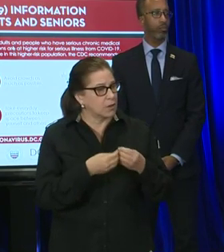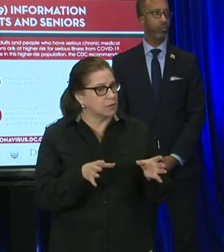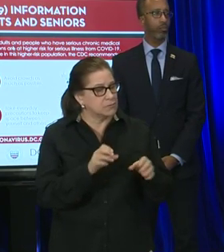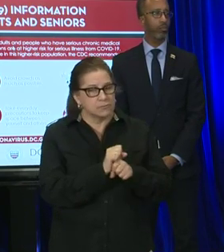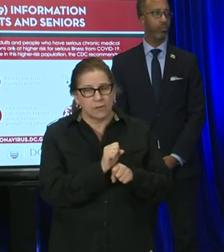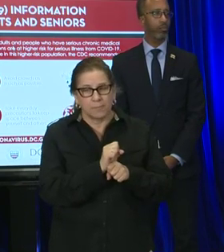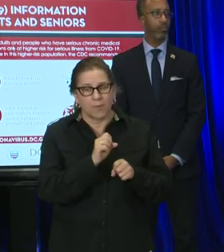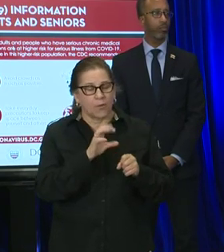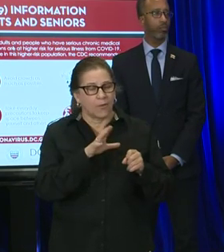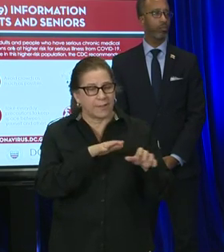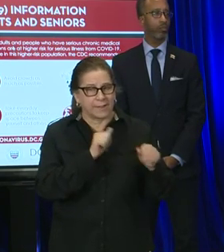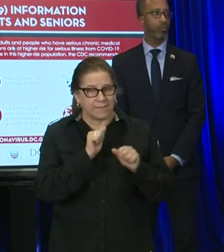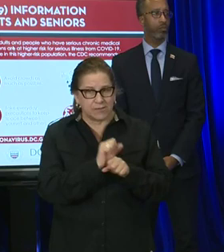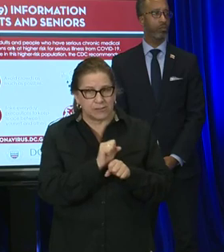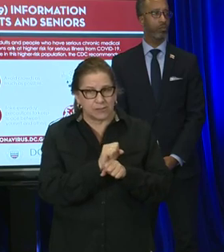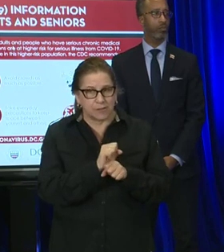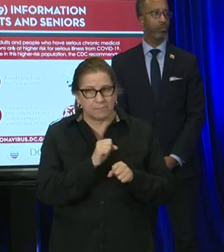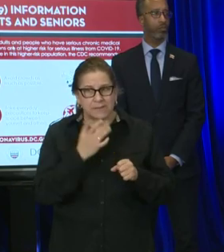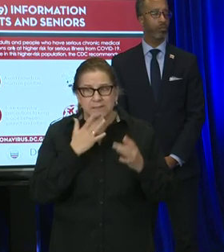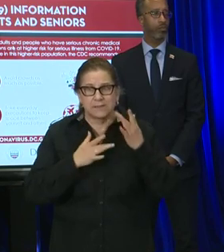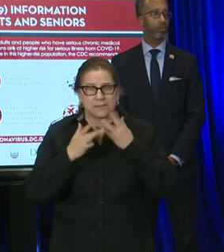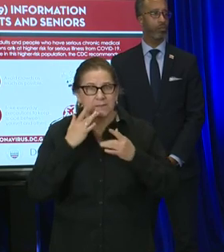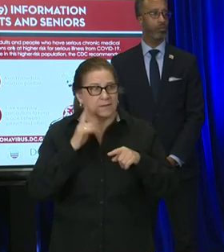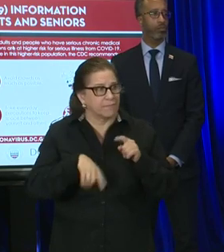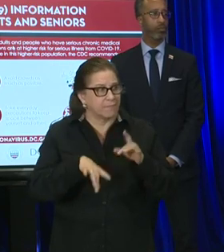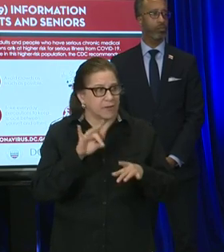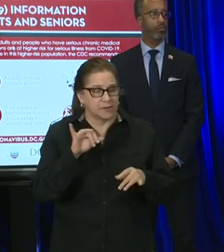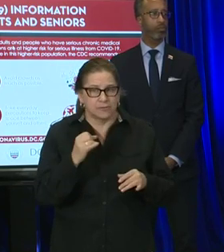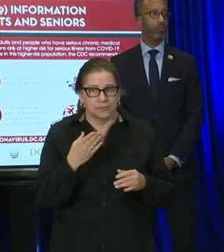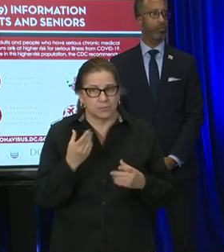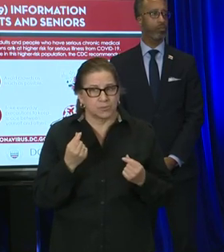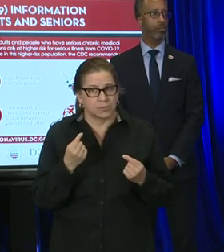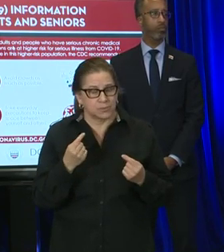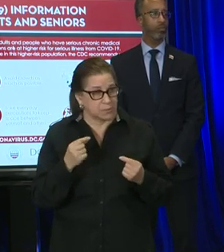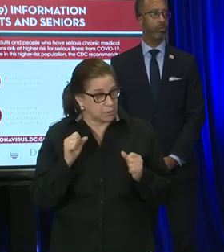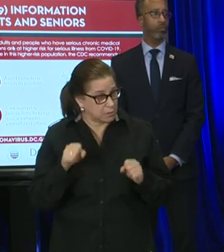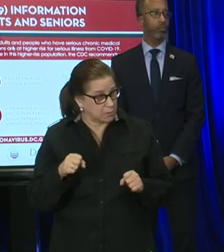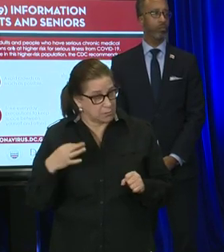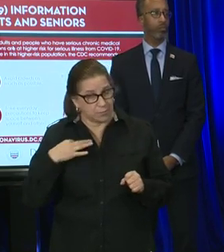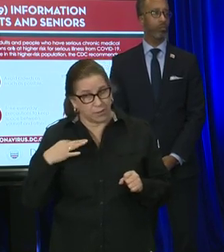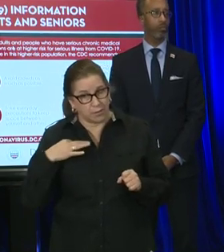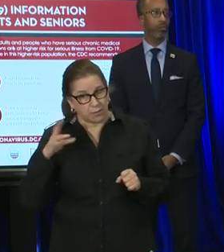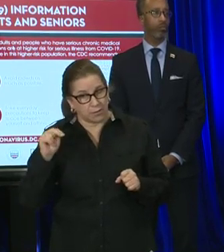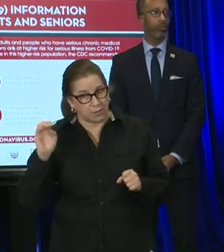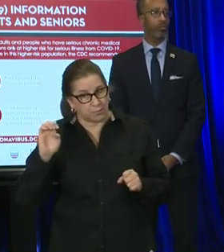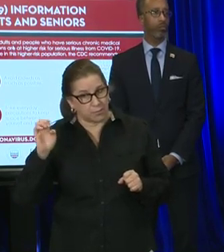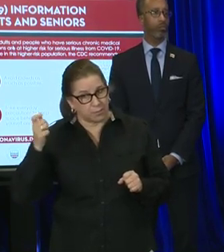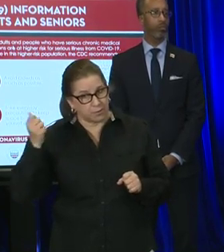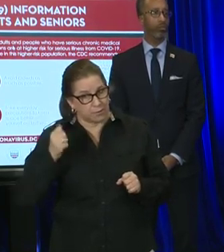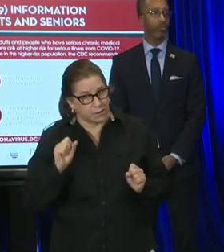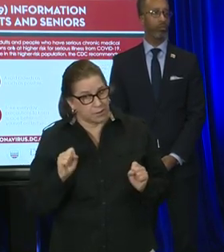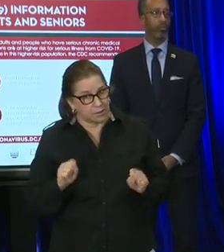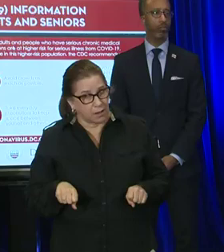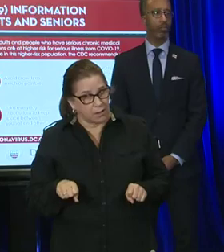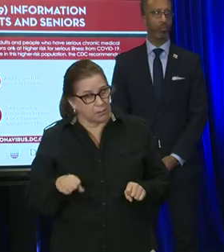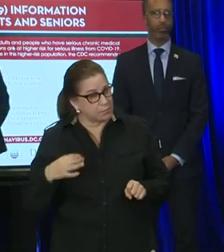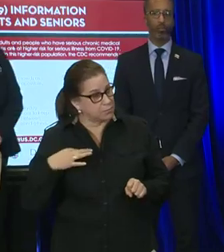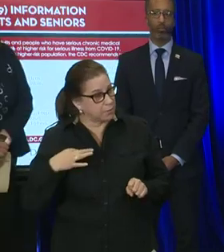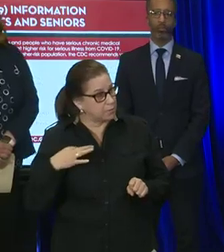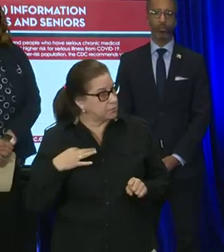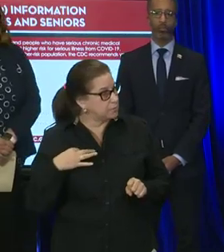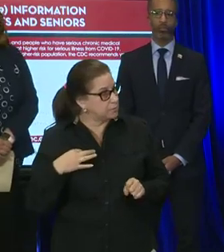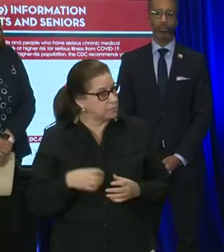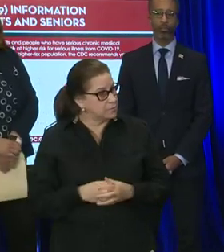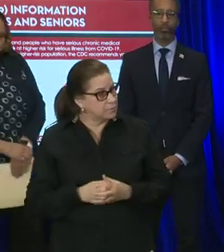now finds themselves unable to find work because of the coronavirus, are they also in this category of people who restrictions are